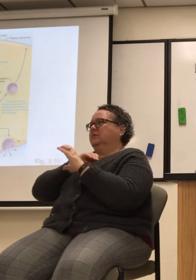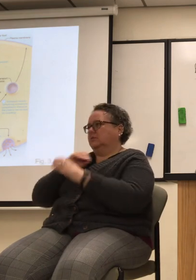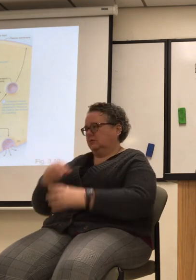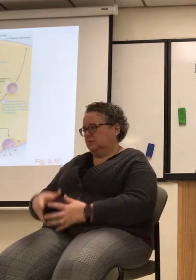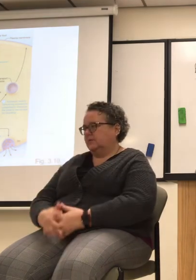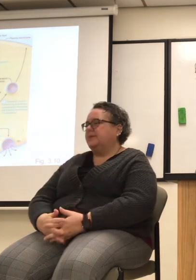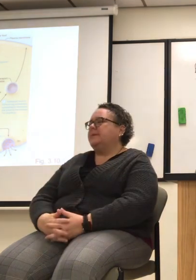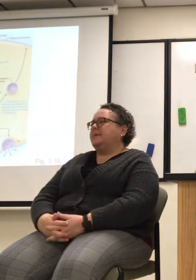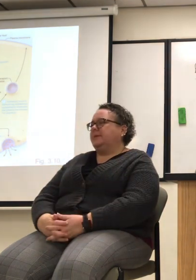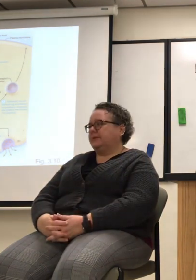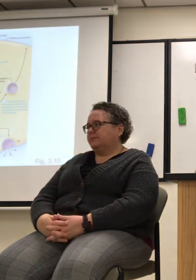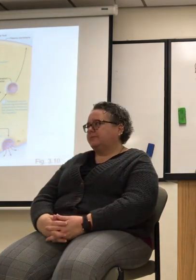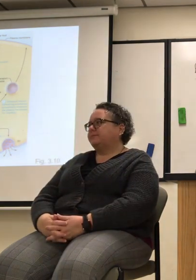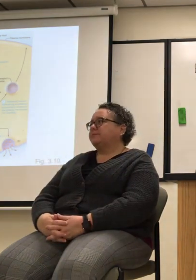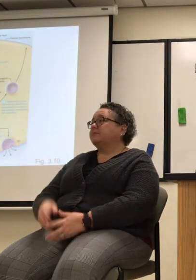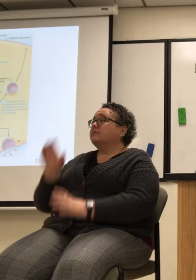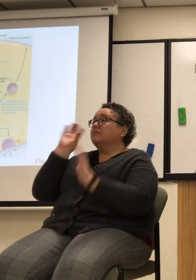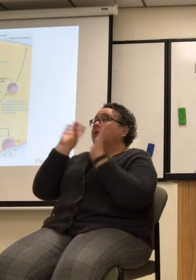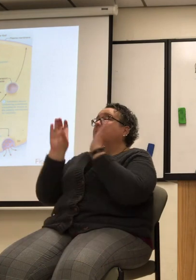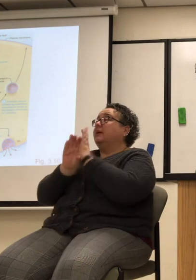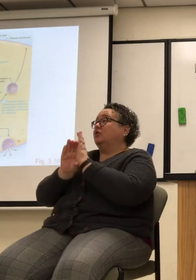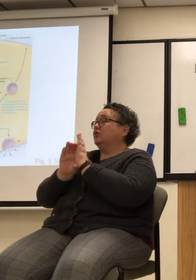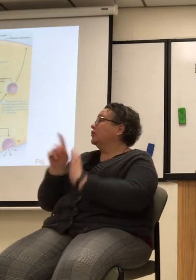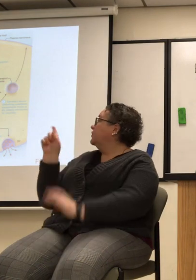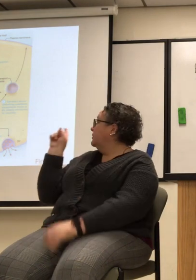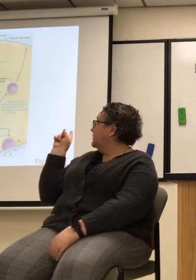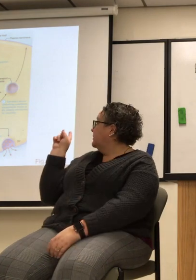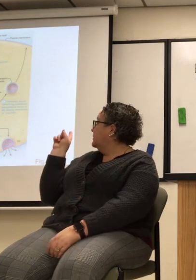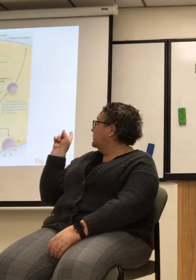There's a picture of endocytosis. I'll point toward,